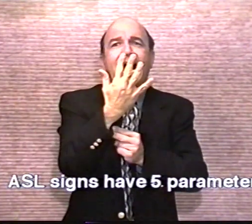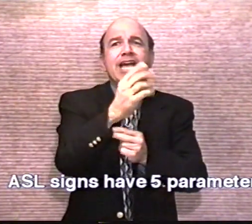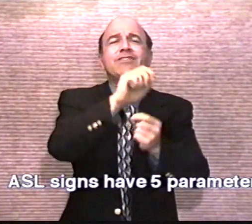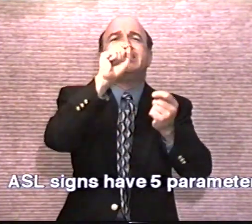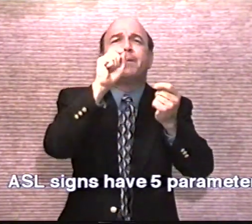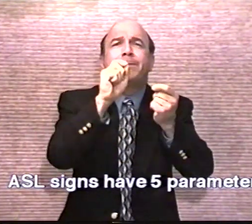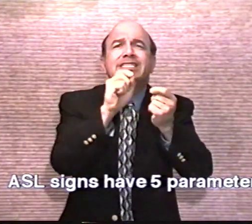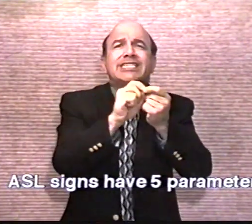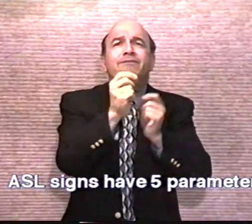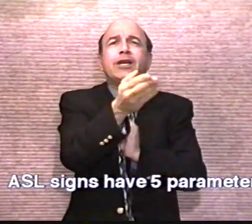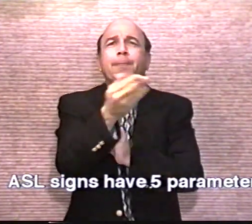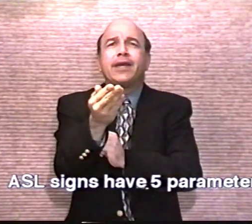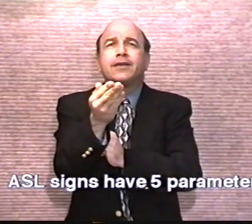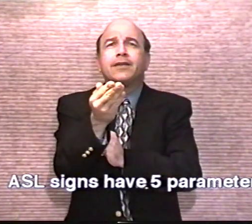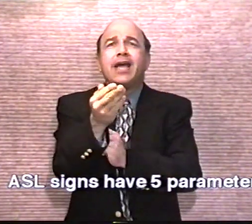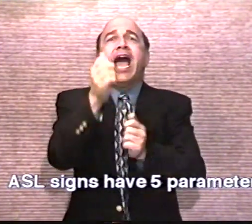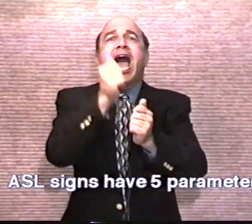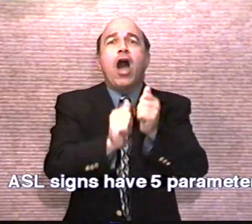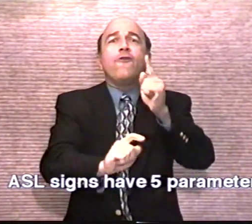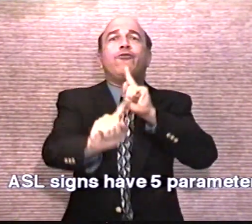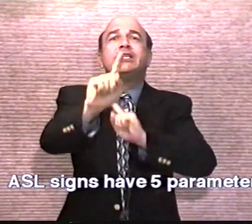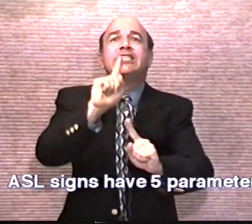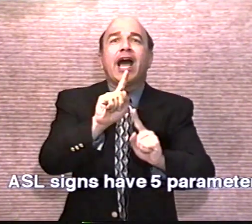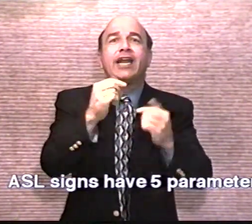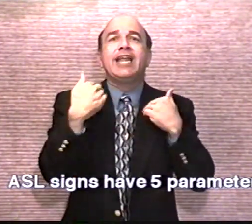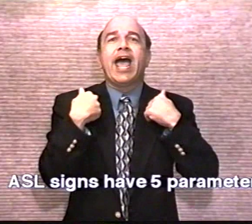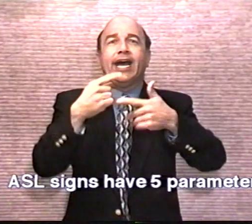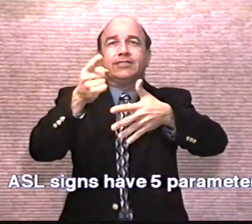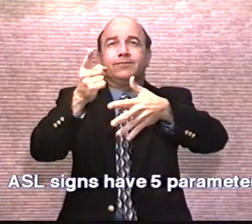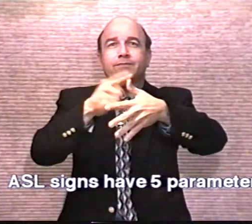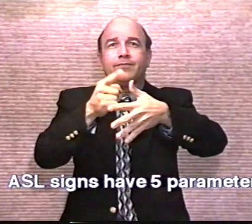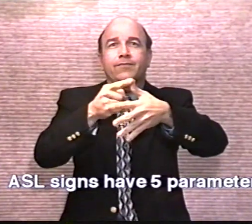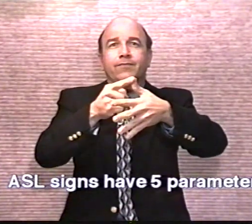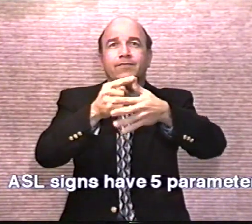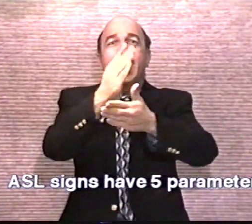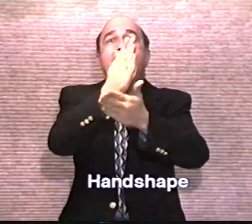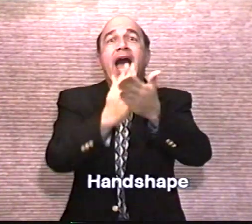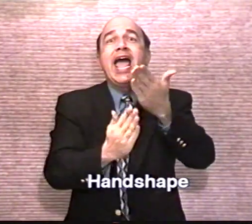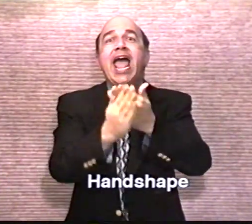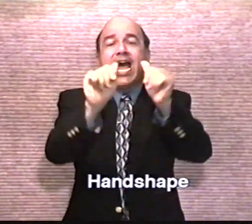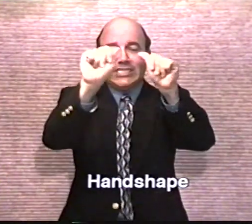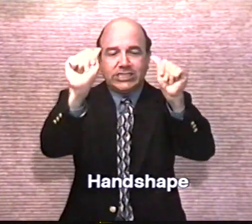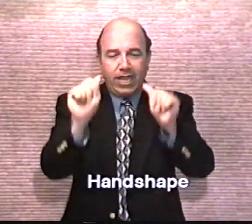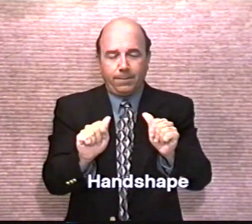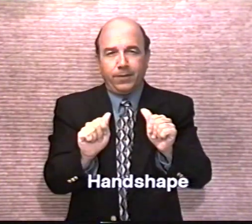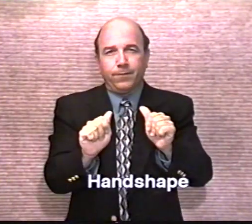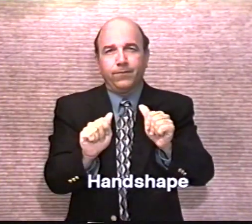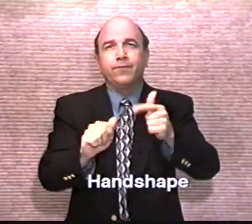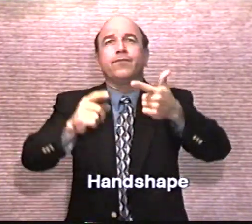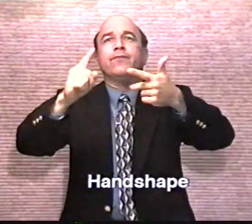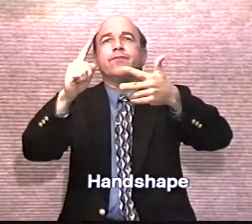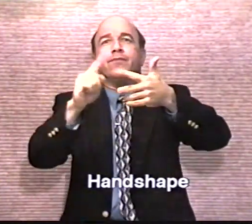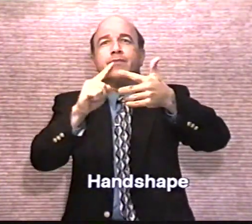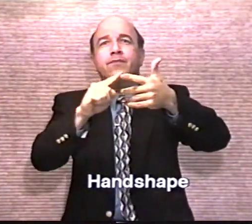5 specific things. Every sign has a hand shape,